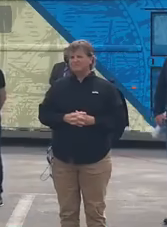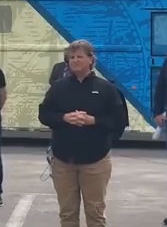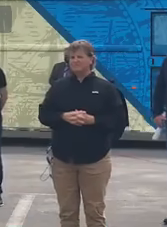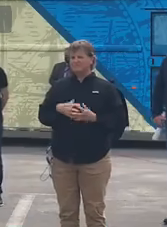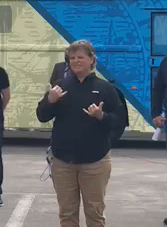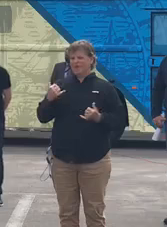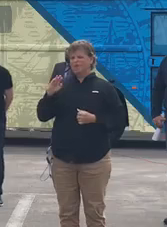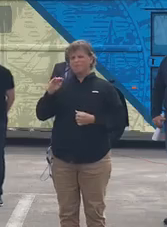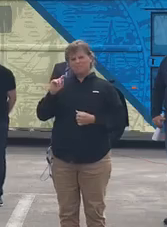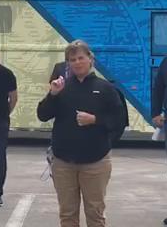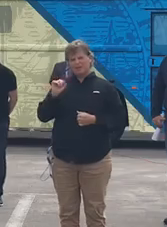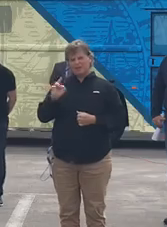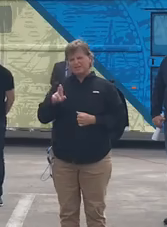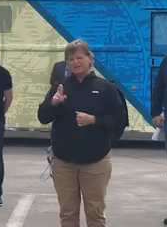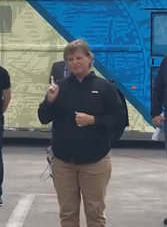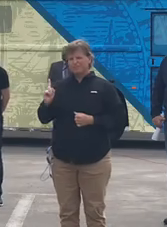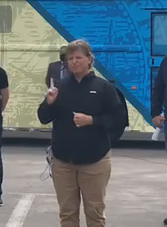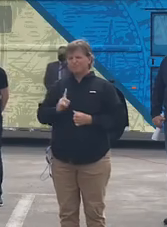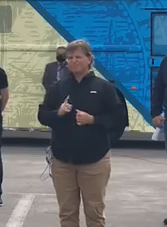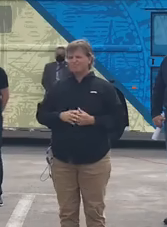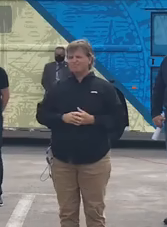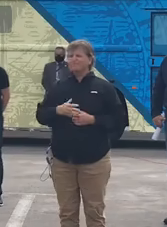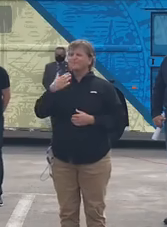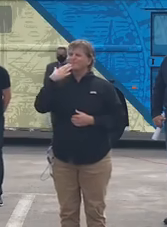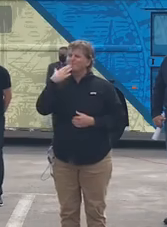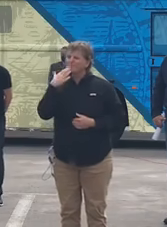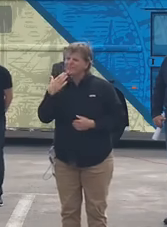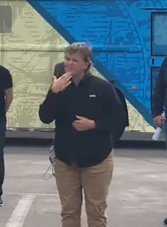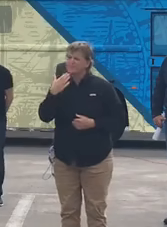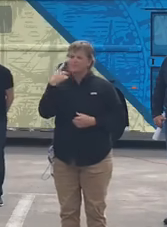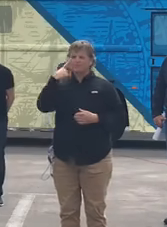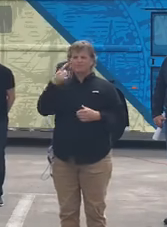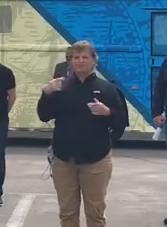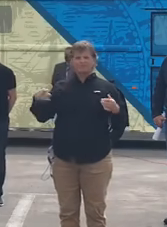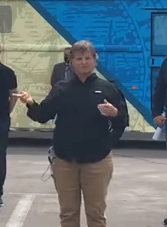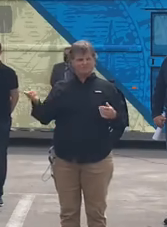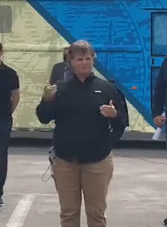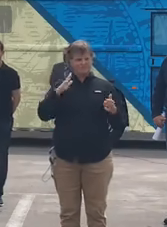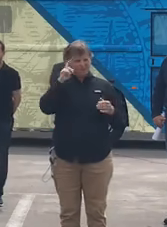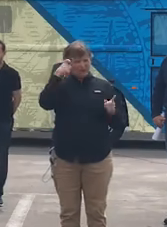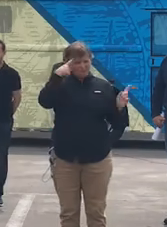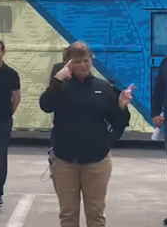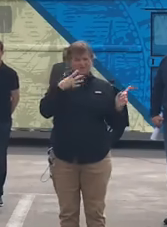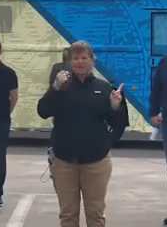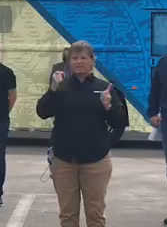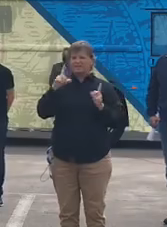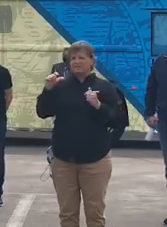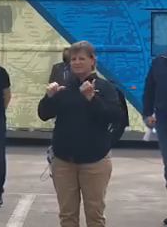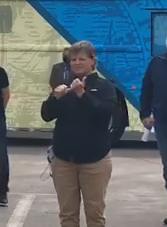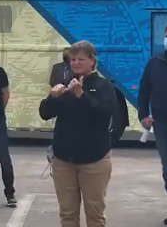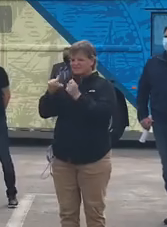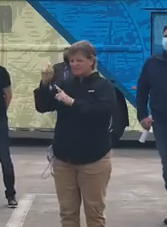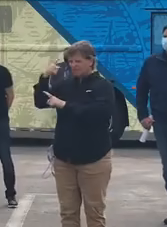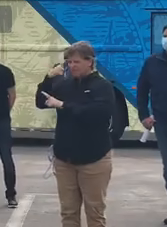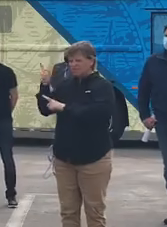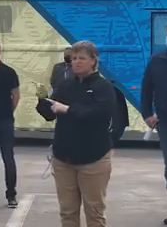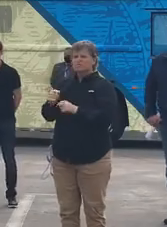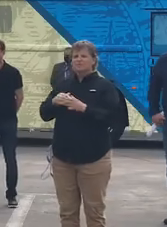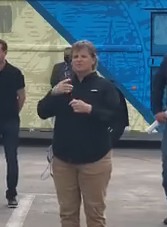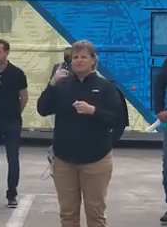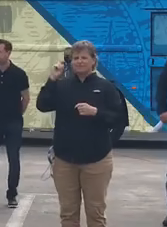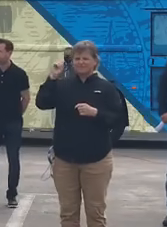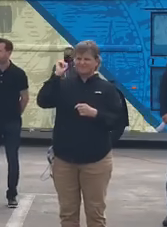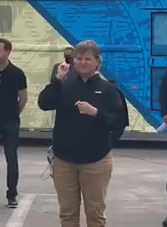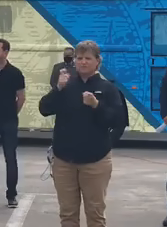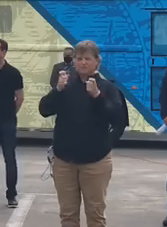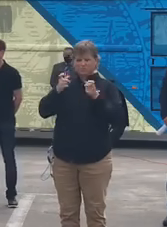Thank you, Director Moskowitz. And really, I'm here to express my gratitude to the Governor, Lieutenant Governor, Director Moskowitz, and the Surgeon General for